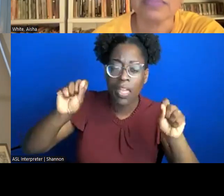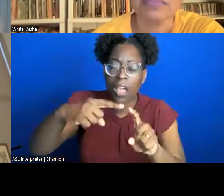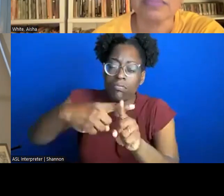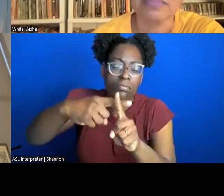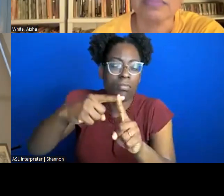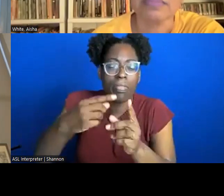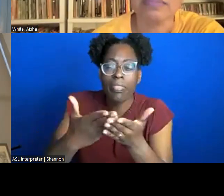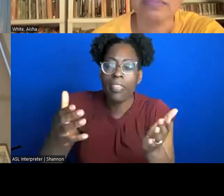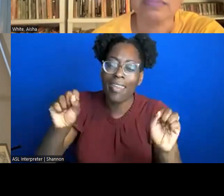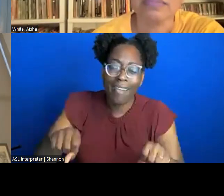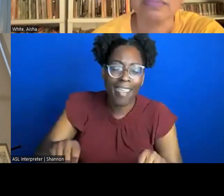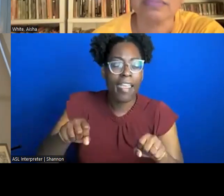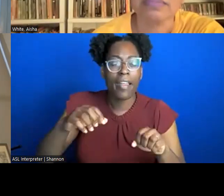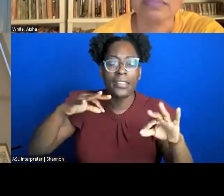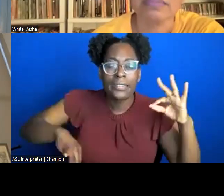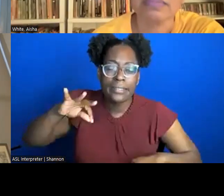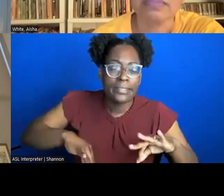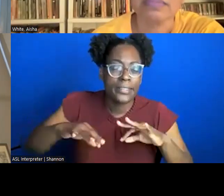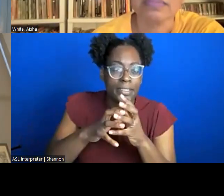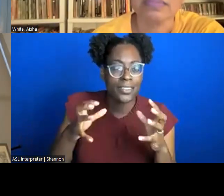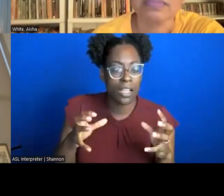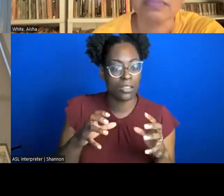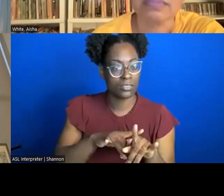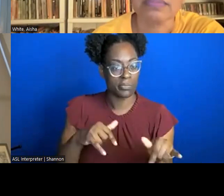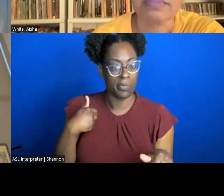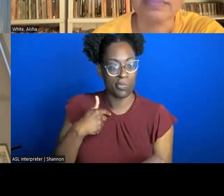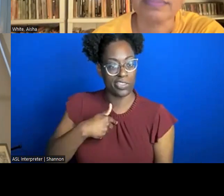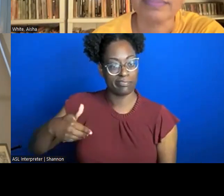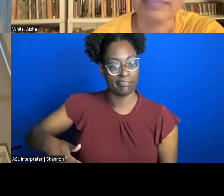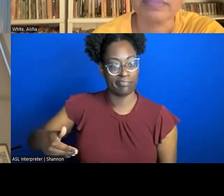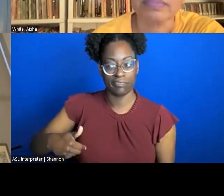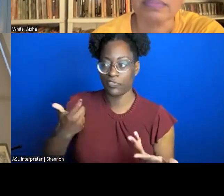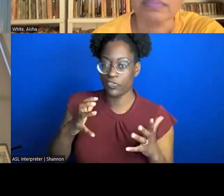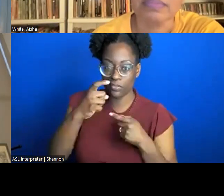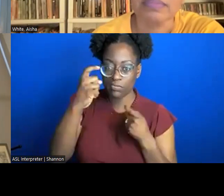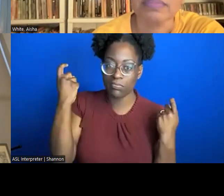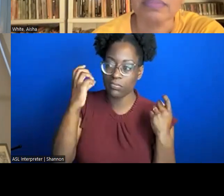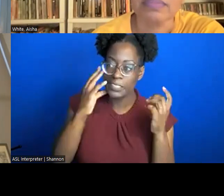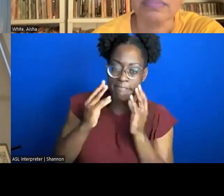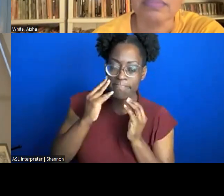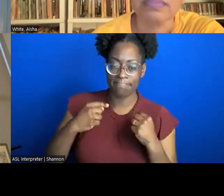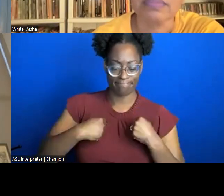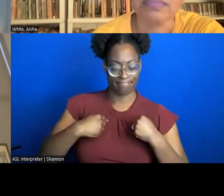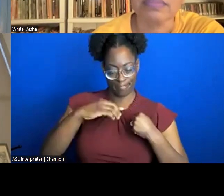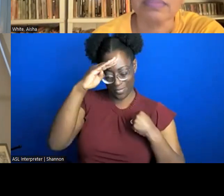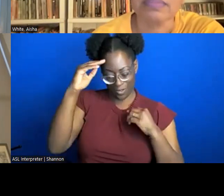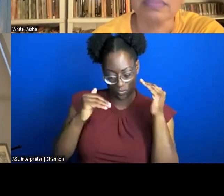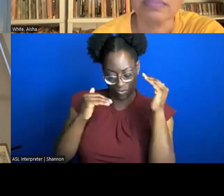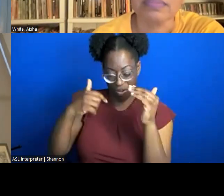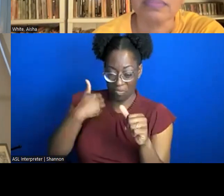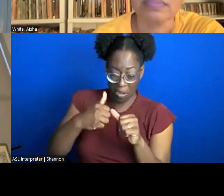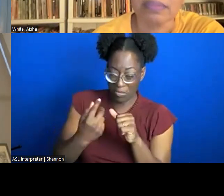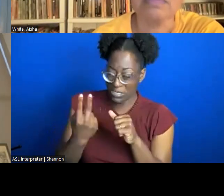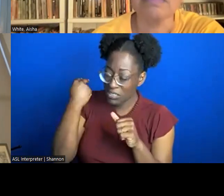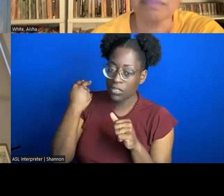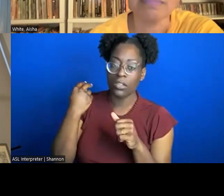at a Black caregiver that is going to come and bring their child to them and say, thank you so much for implicitly